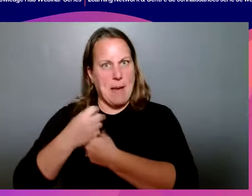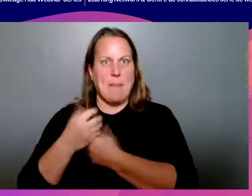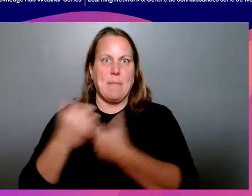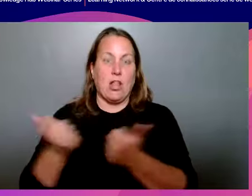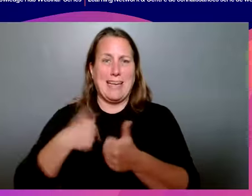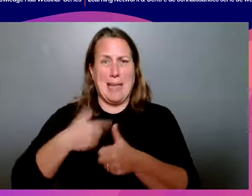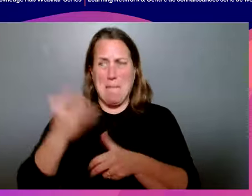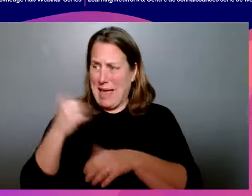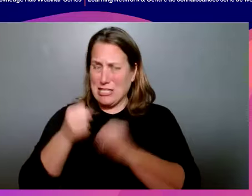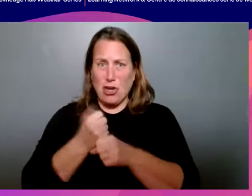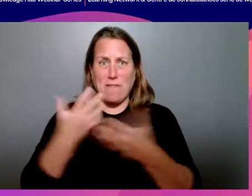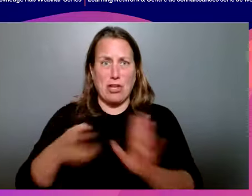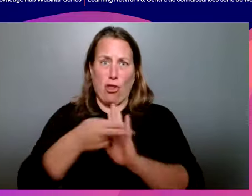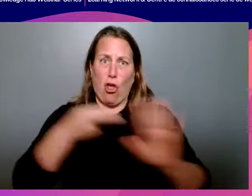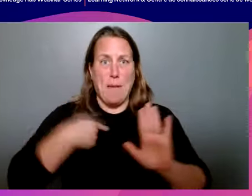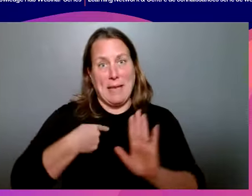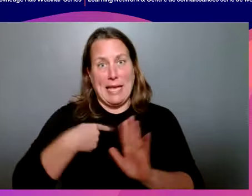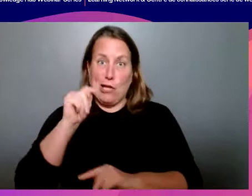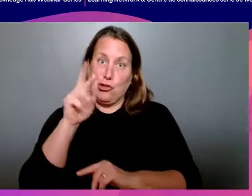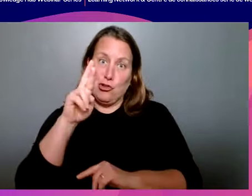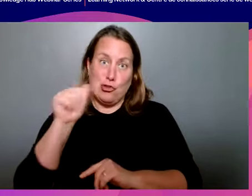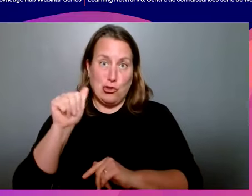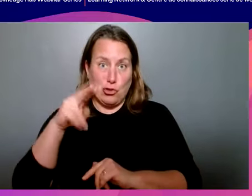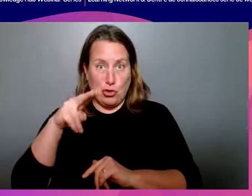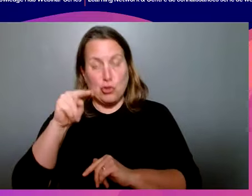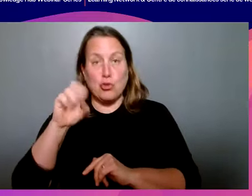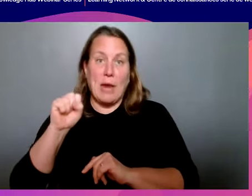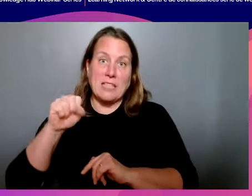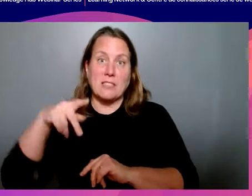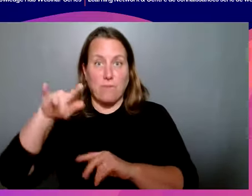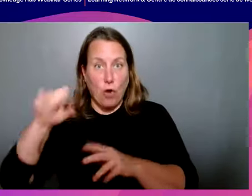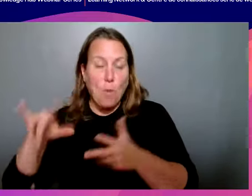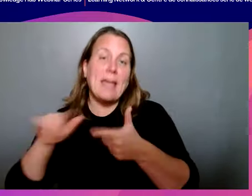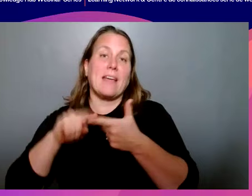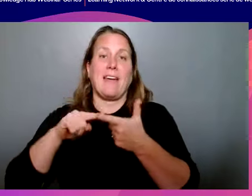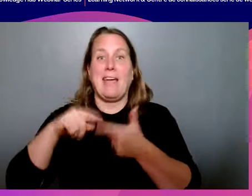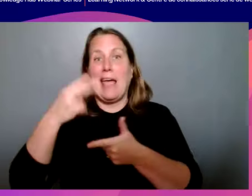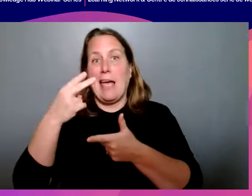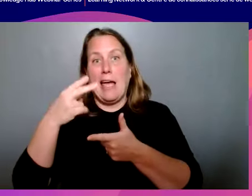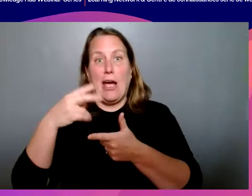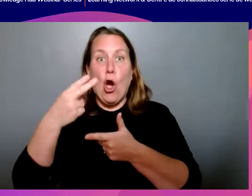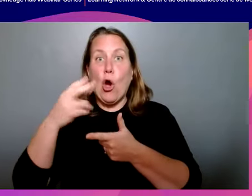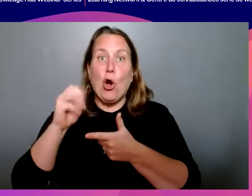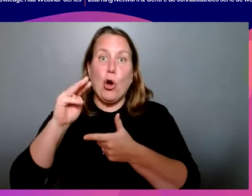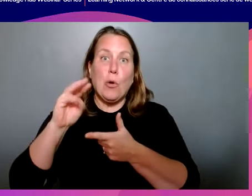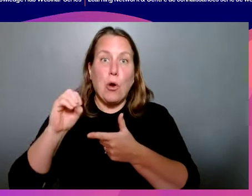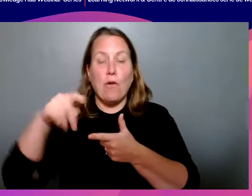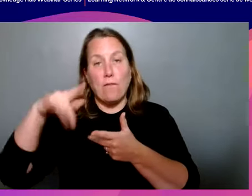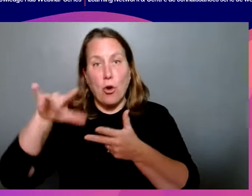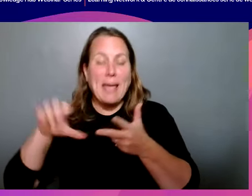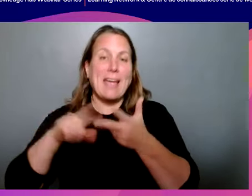called homophobic and transphobic slurs or a pedophile and a groomer more times than I care to count, simply because of my